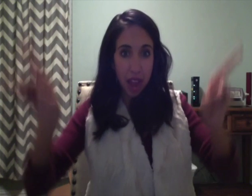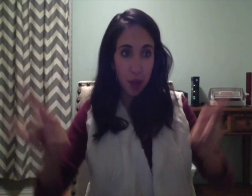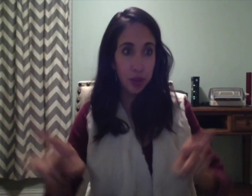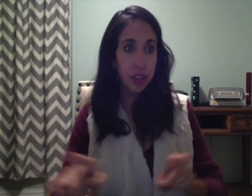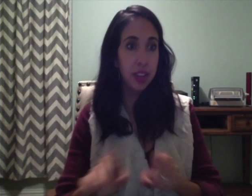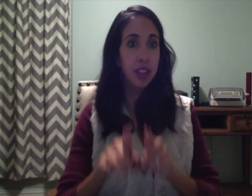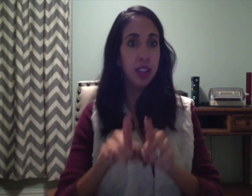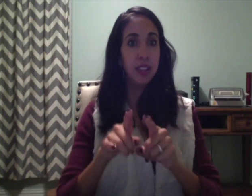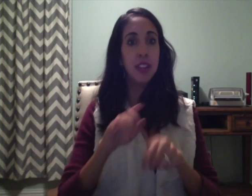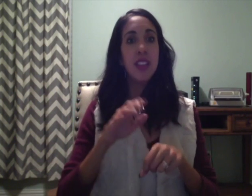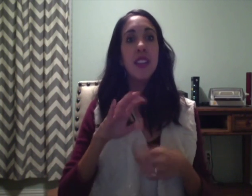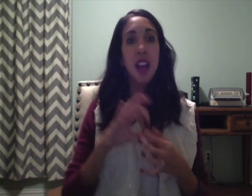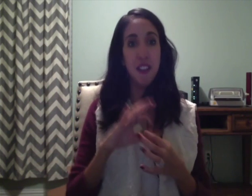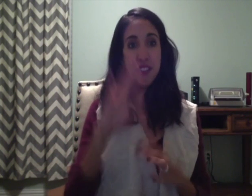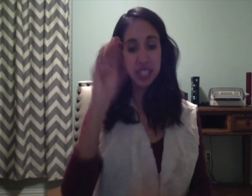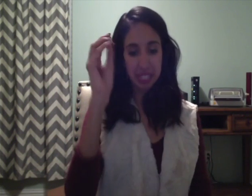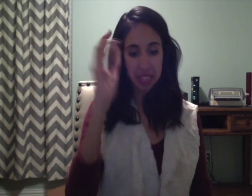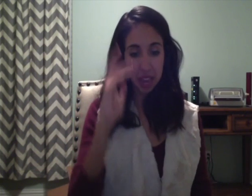crown of the sun.